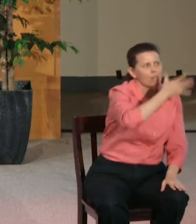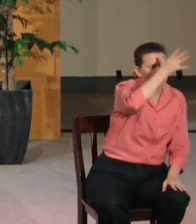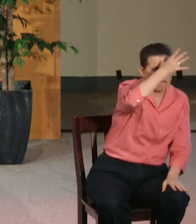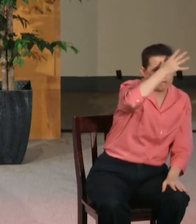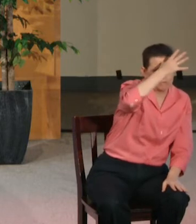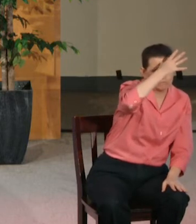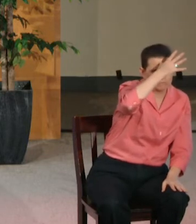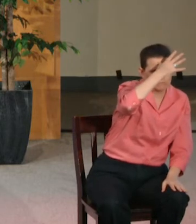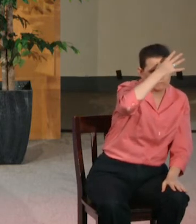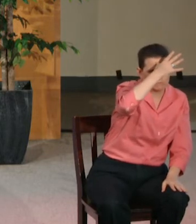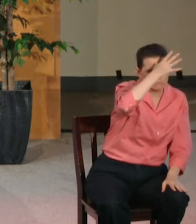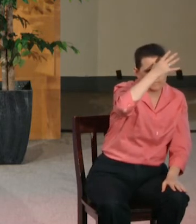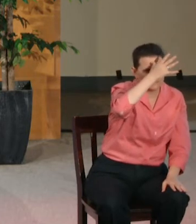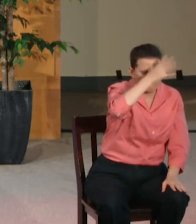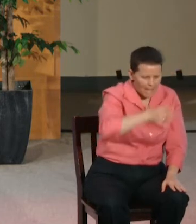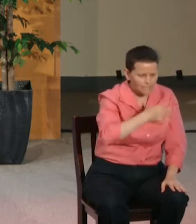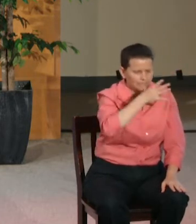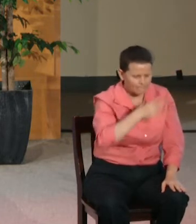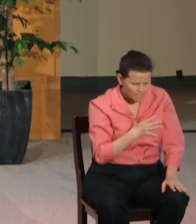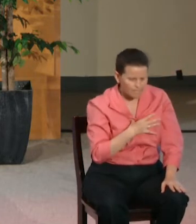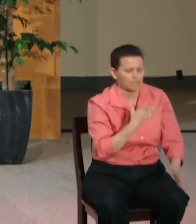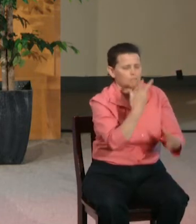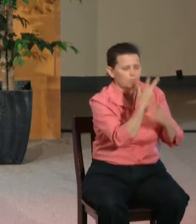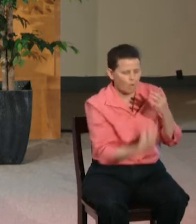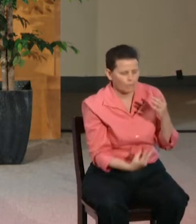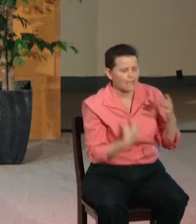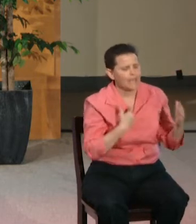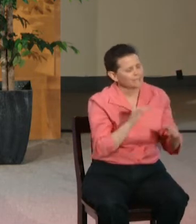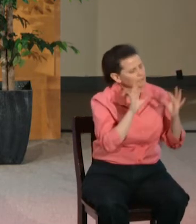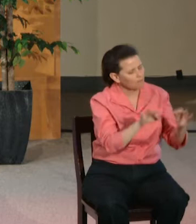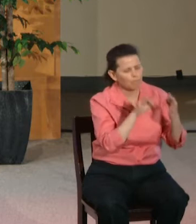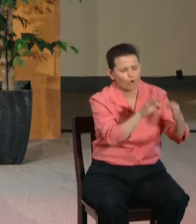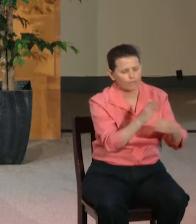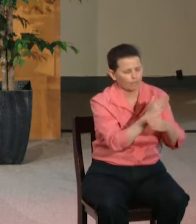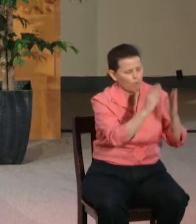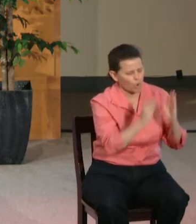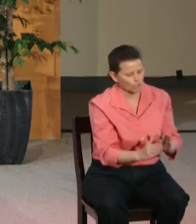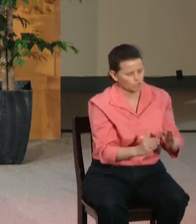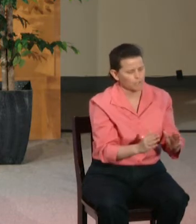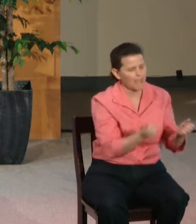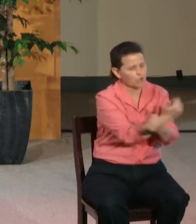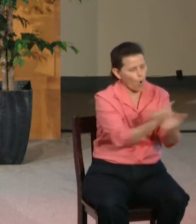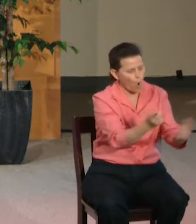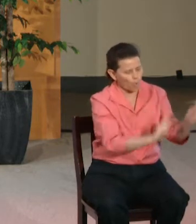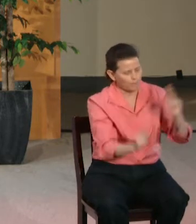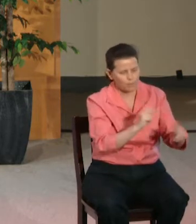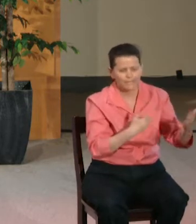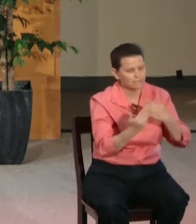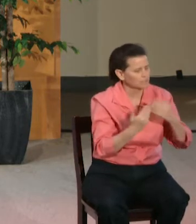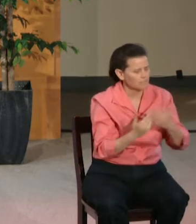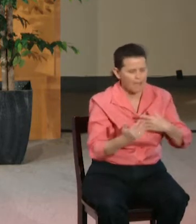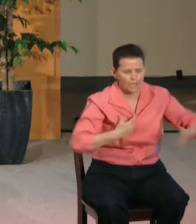In perfect partnership, the masculine and the feminine. And it really doesn't matter if we're in, you know, a male-female relationship